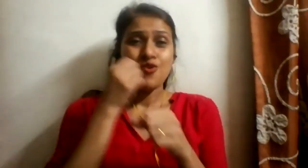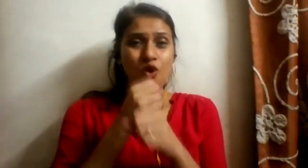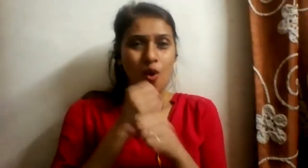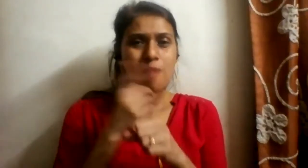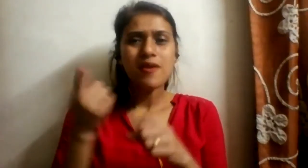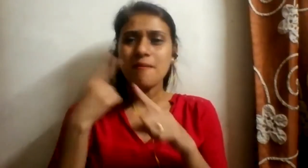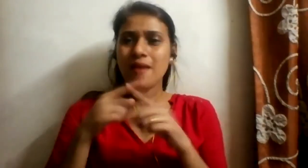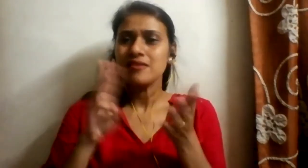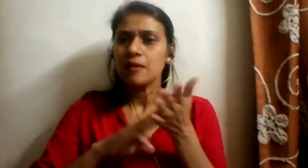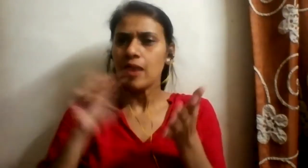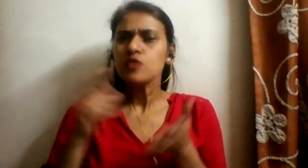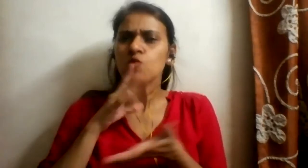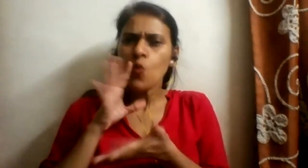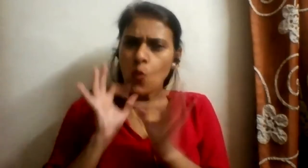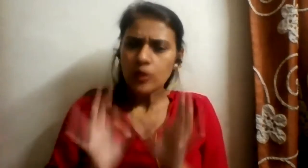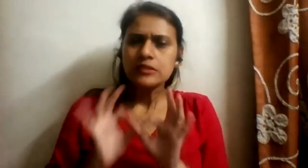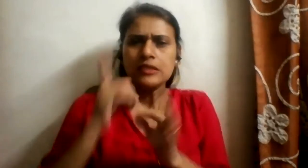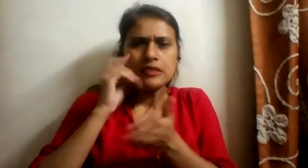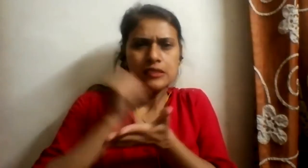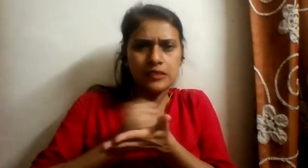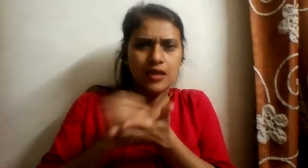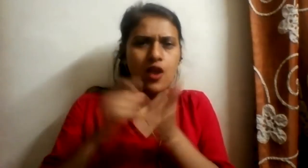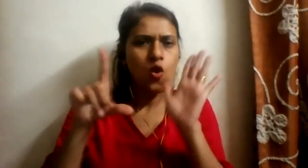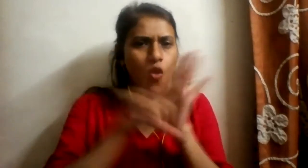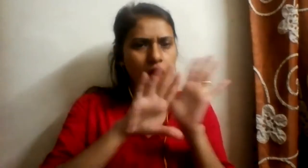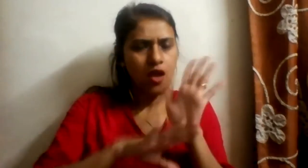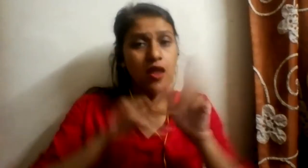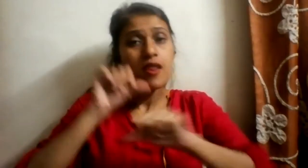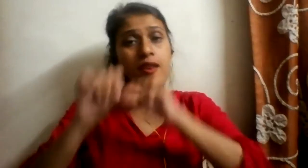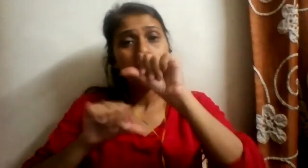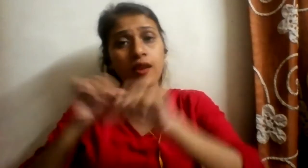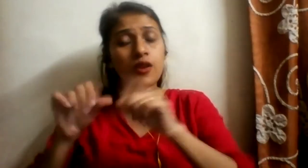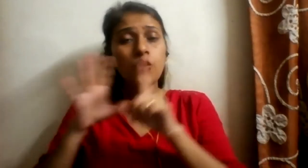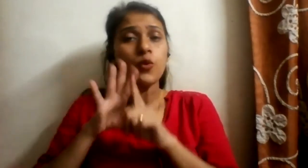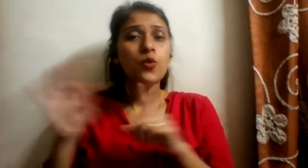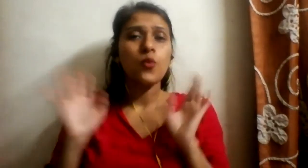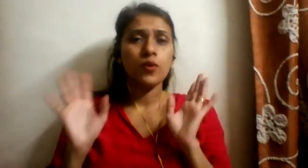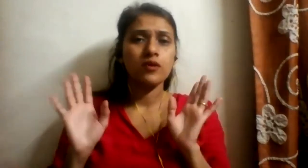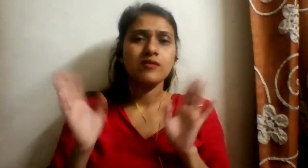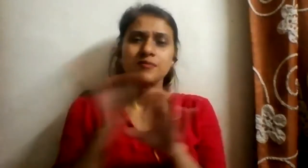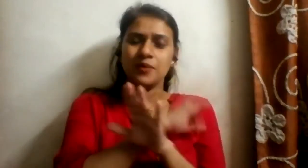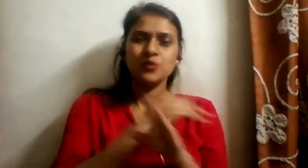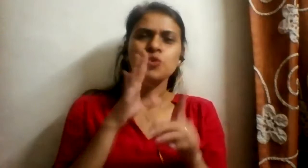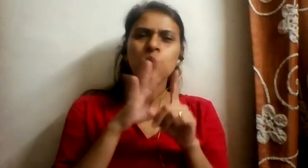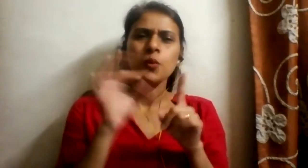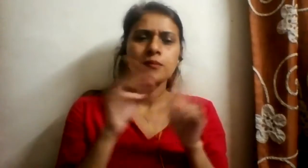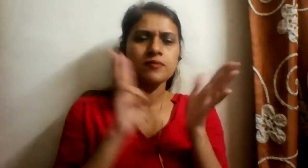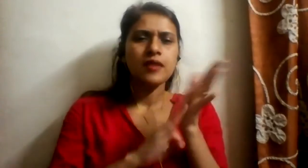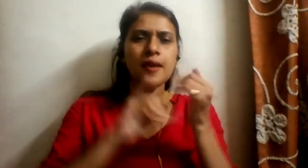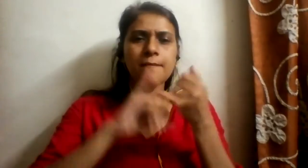really work, because earlier for every damn thing, it was only Minister of Social Justice who will be responsible, whether it is